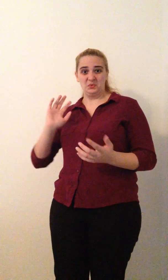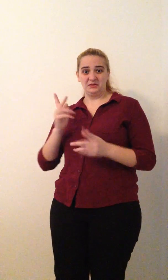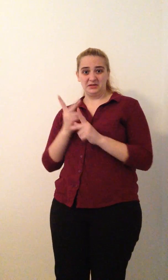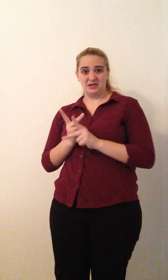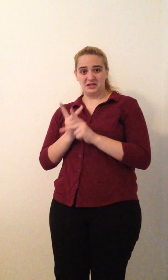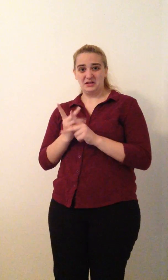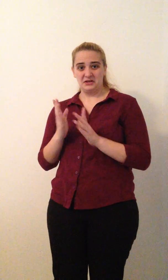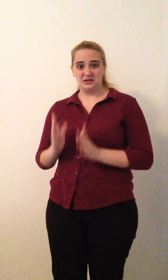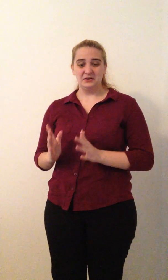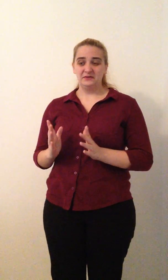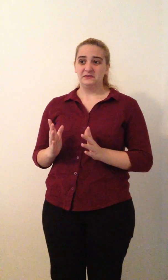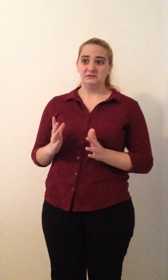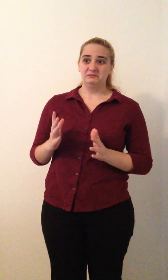partners. So,